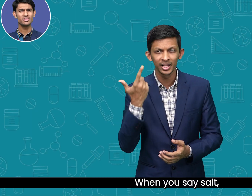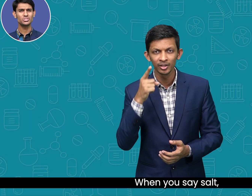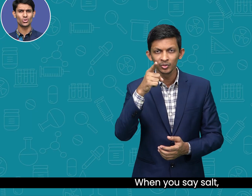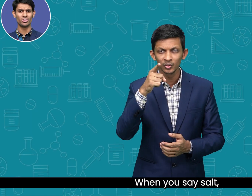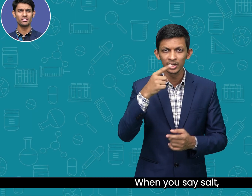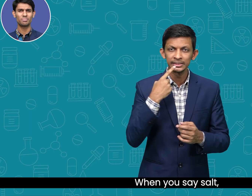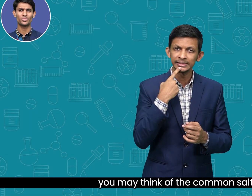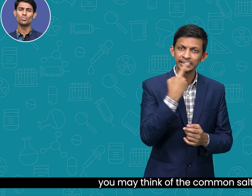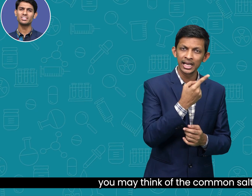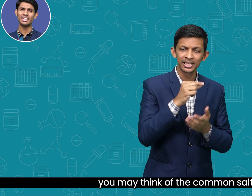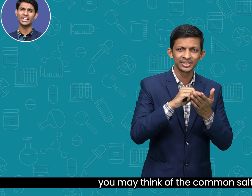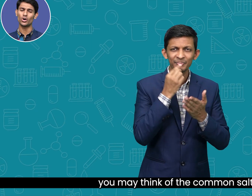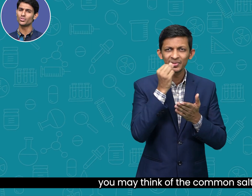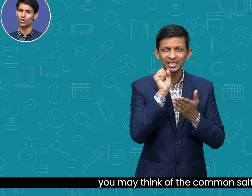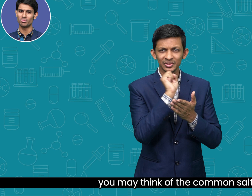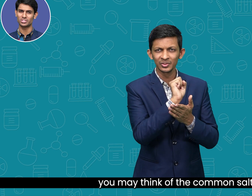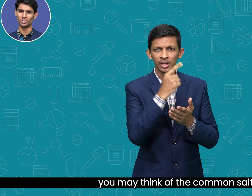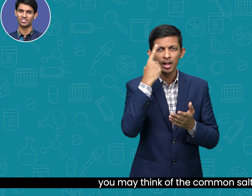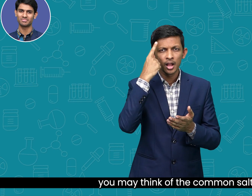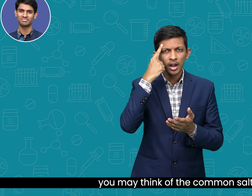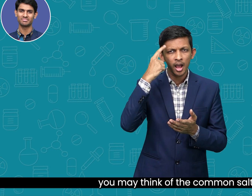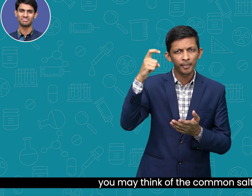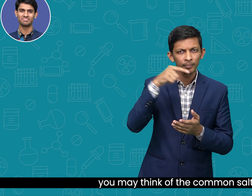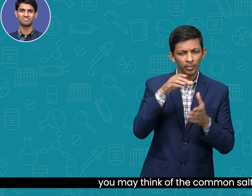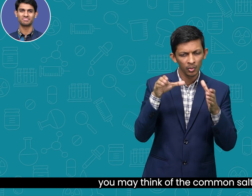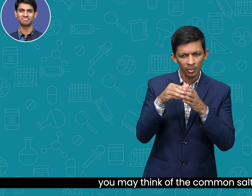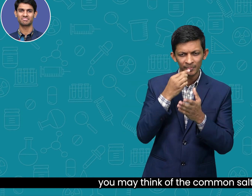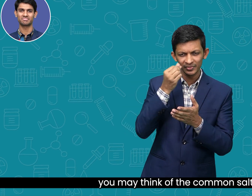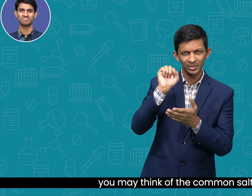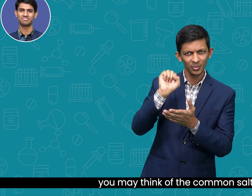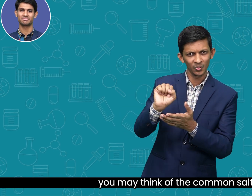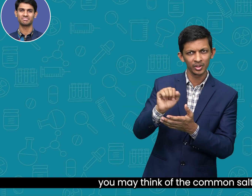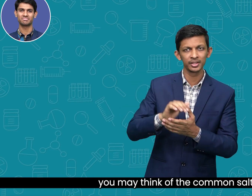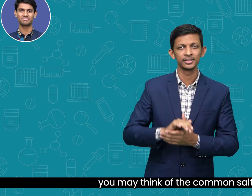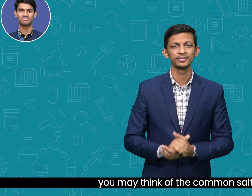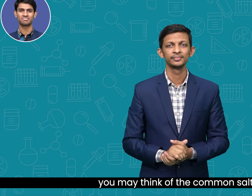When you say salt, you may think of the common salt.